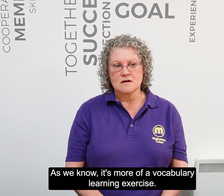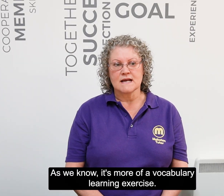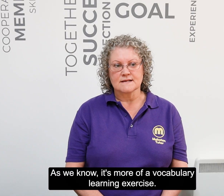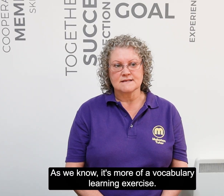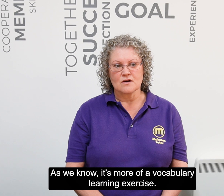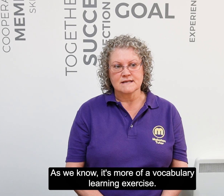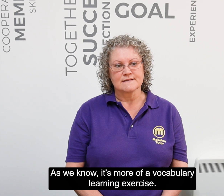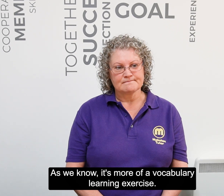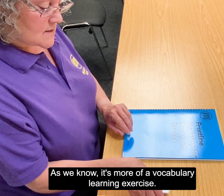learning exercise.